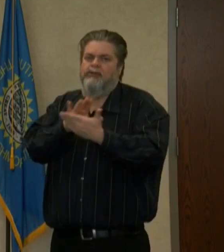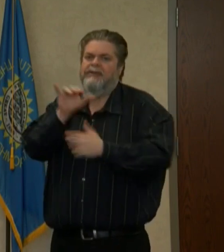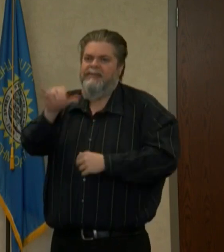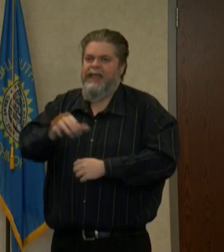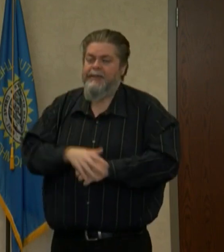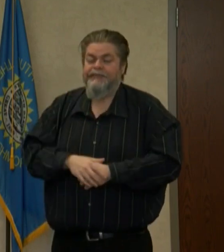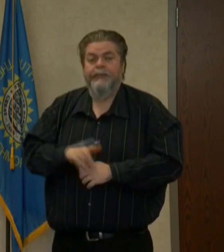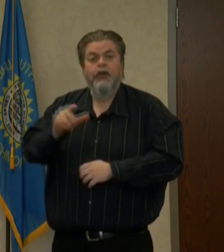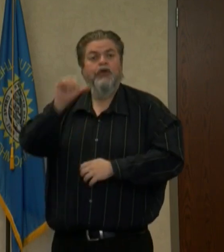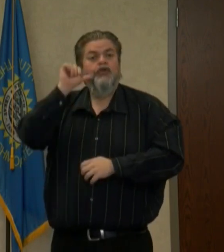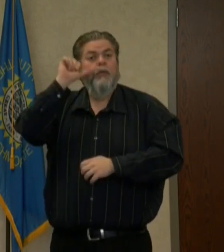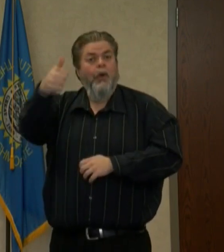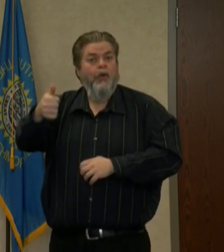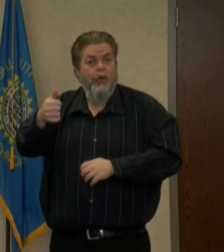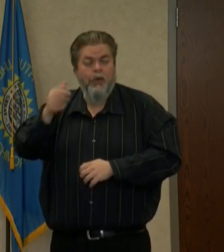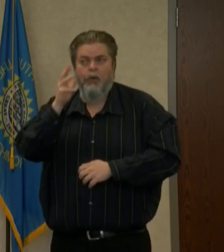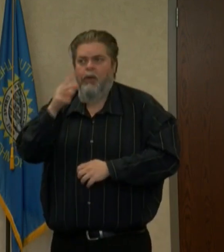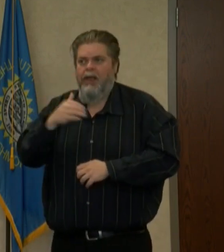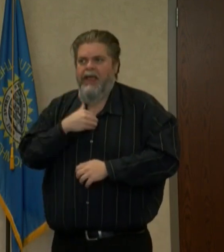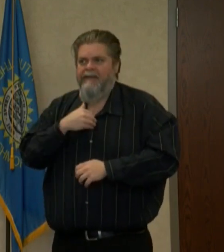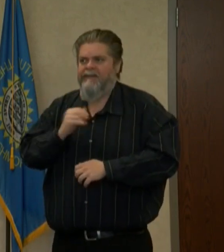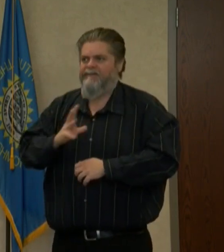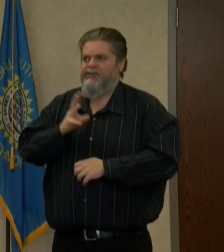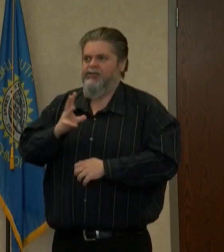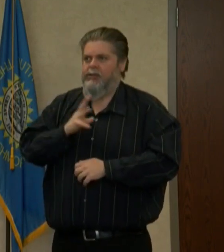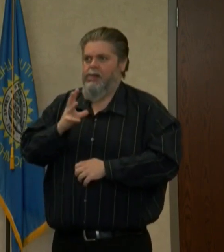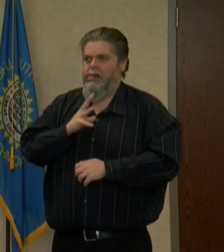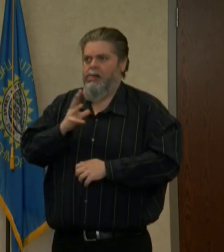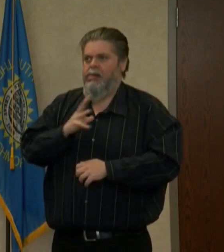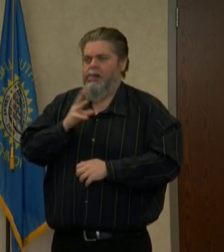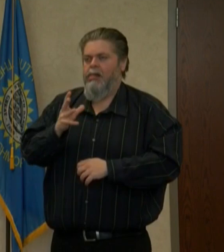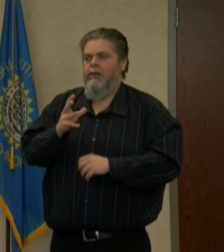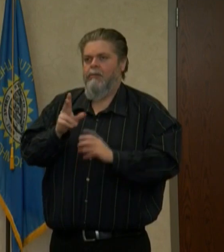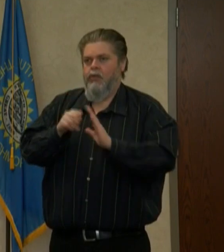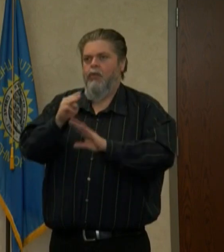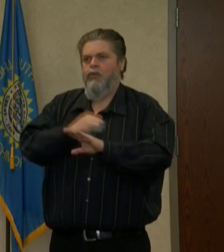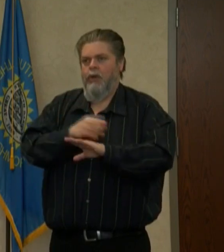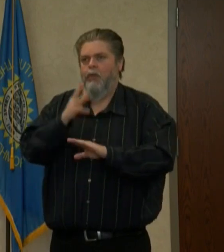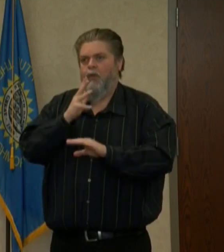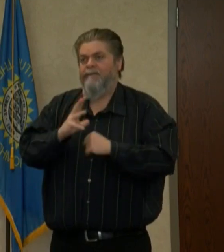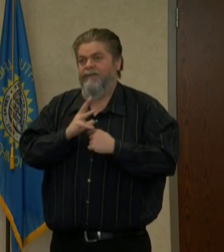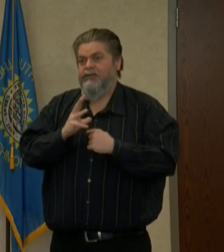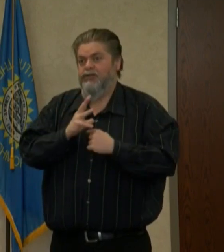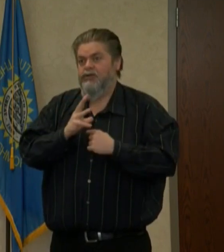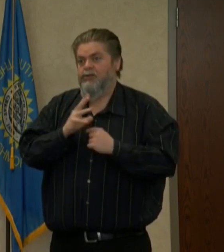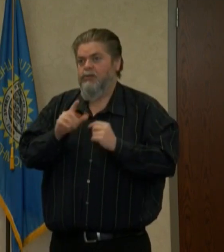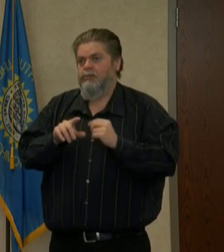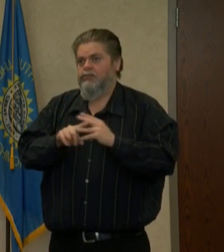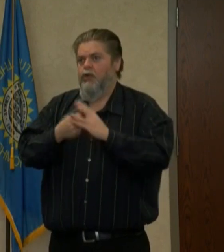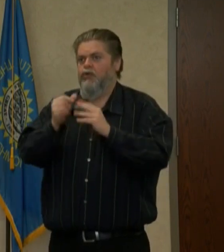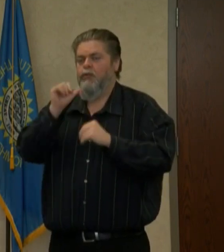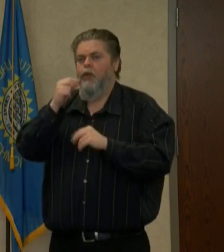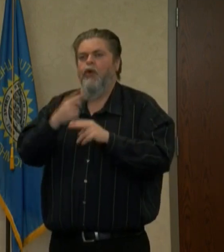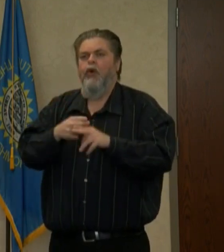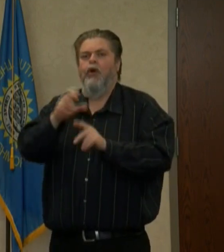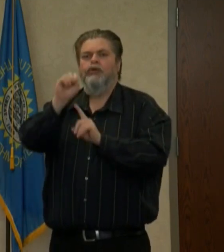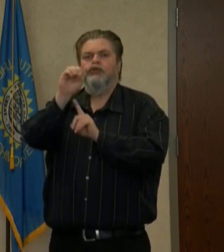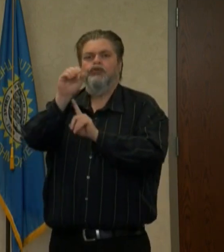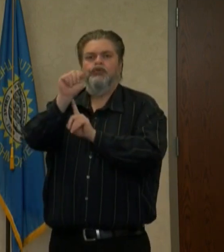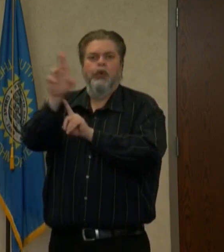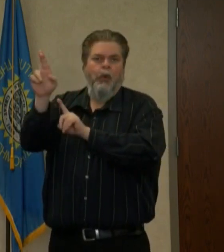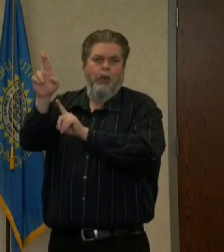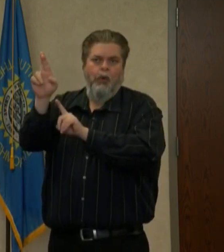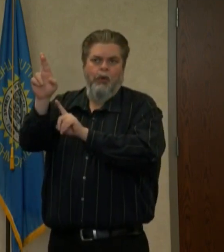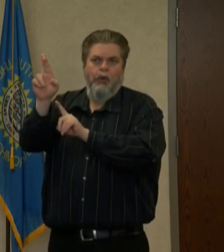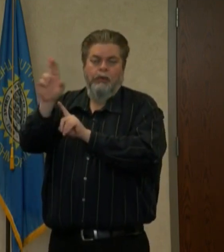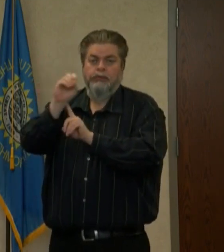going to officially be launching a program. I'm going to tease it a little bit today. We'll officially launch tomorrow. We're calling it SOAR. SOAR